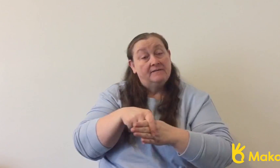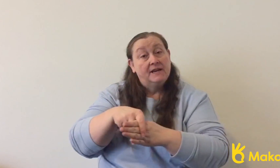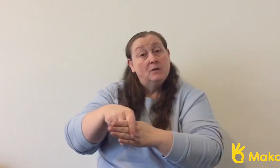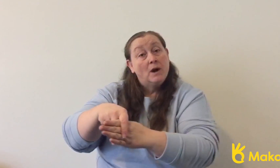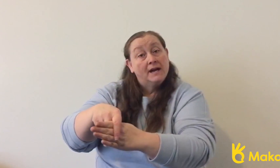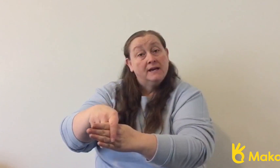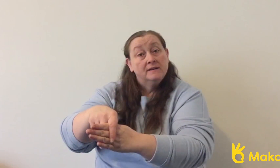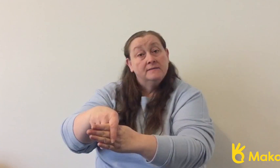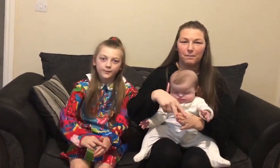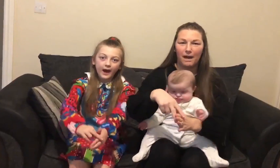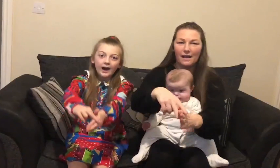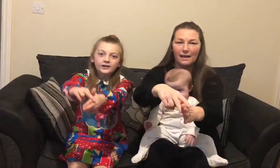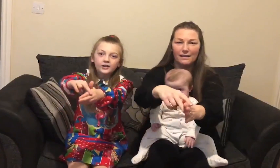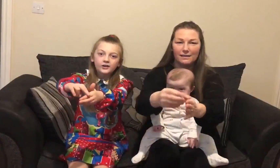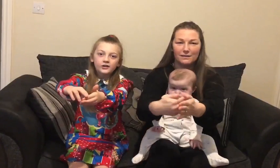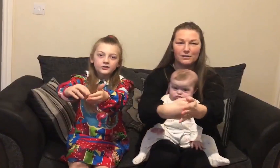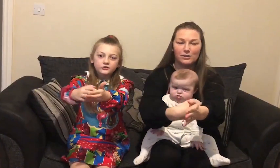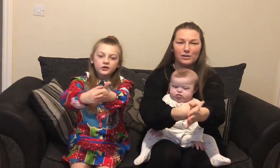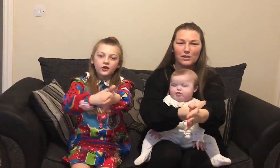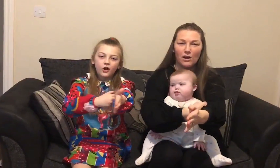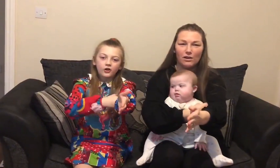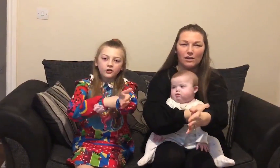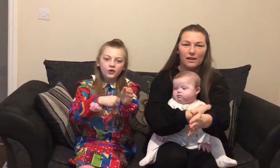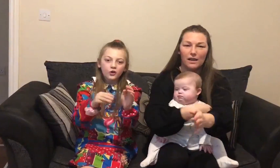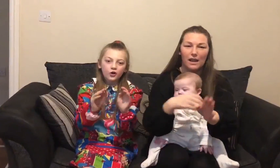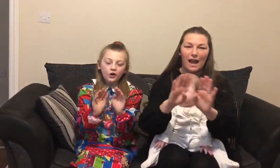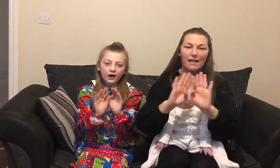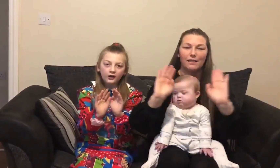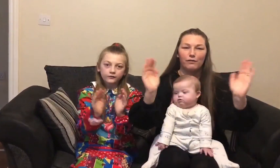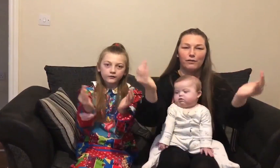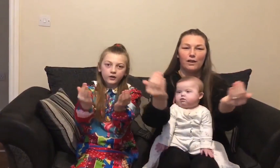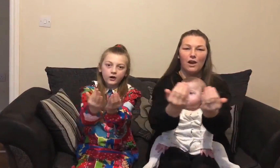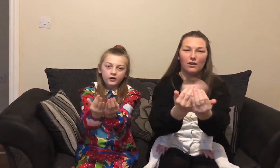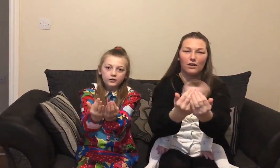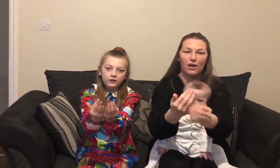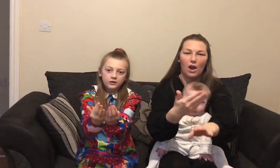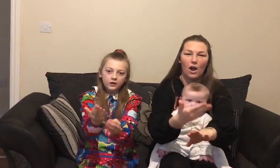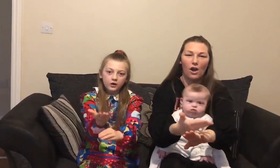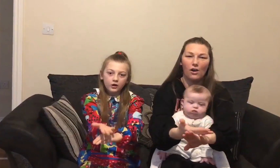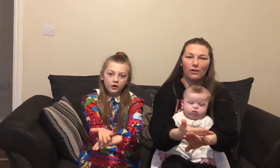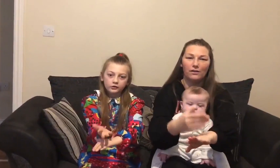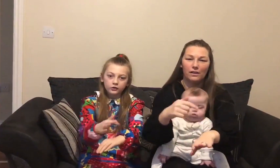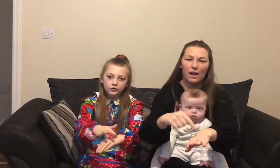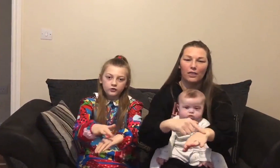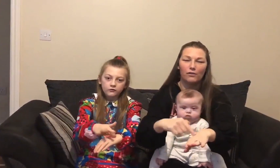safely away. Back to the dock and the flock on the